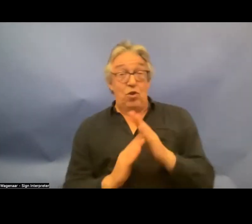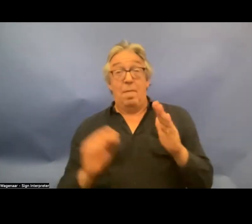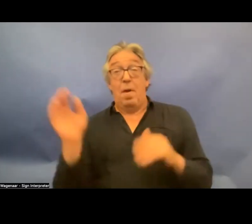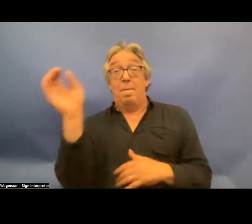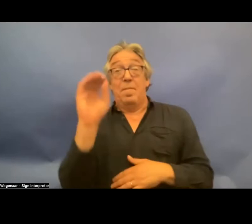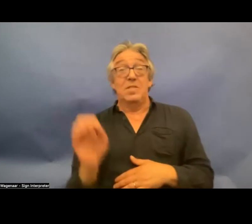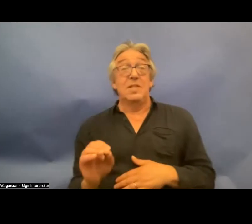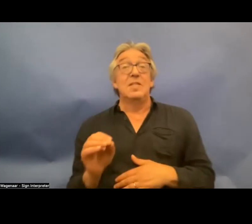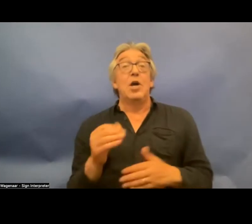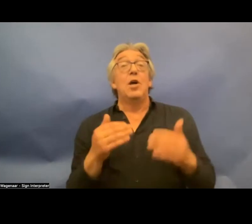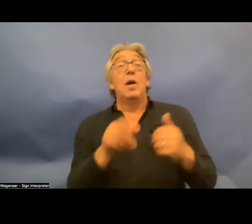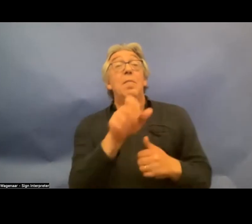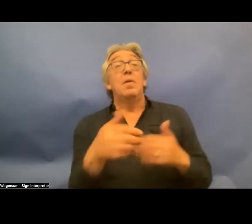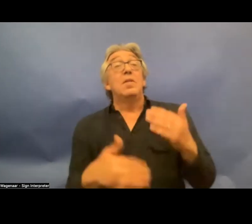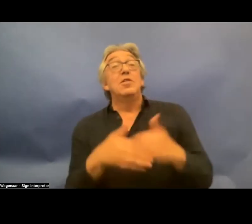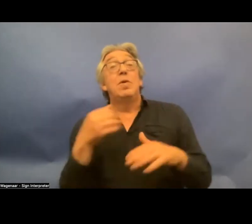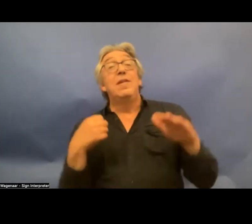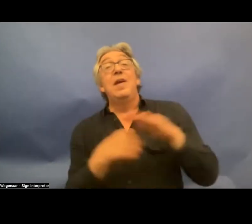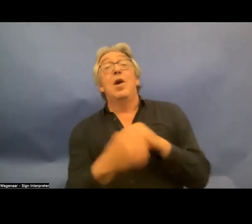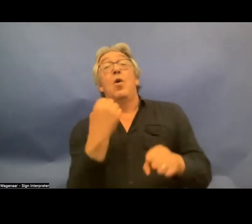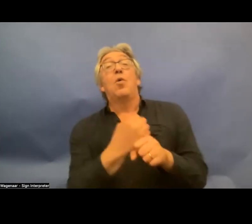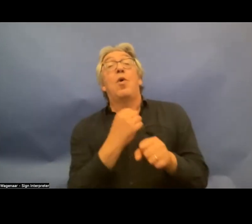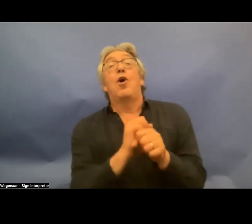sheltered workshops. So institutions is,